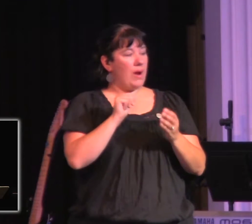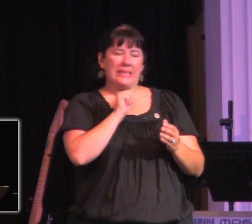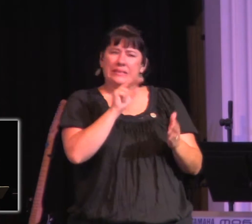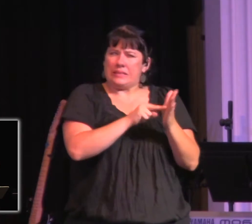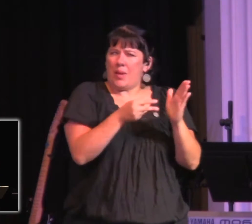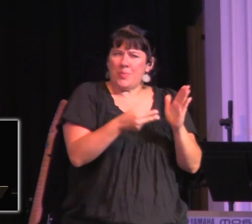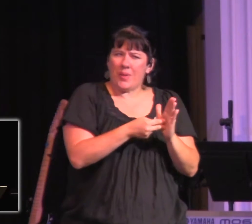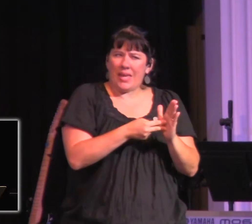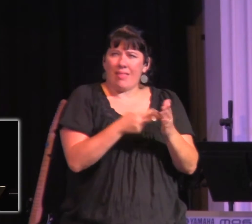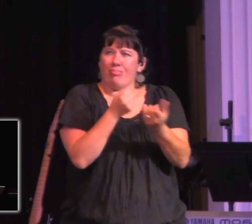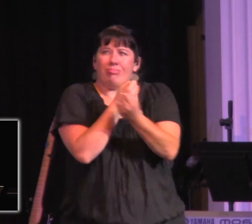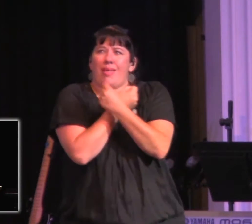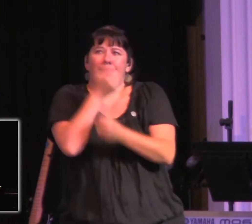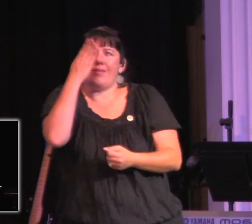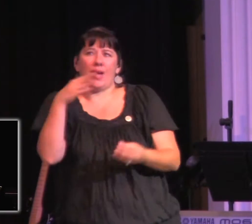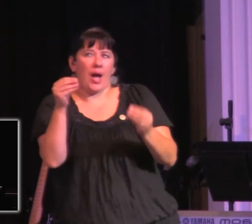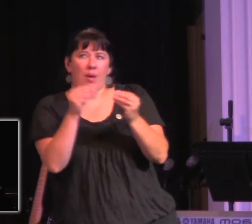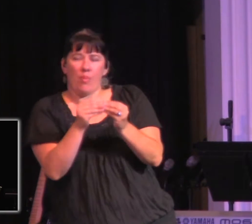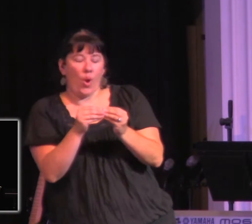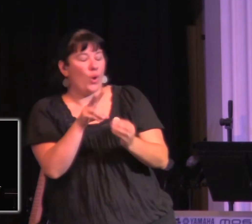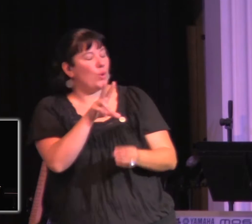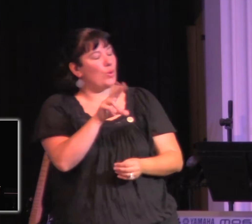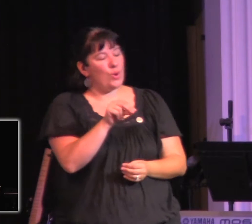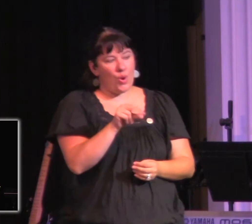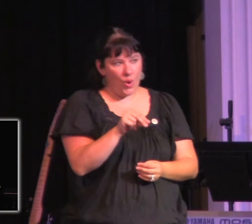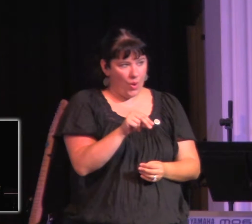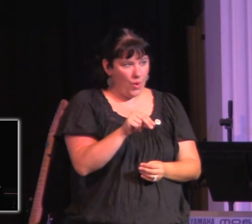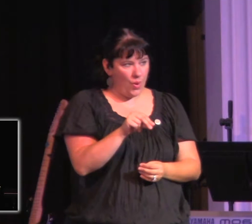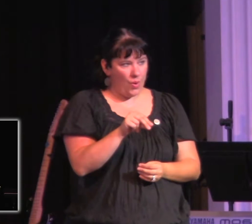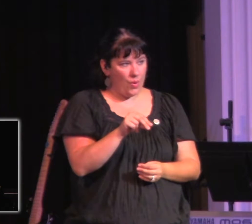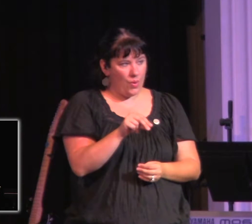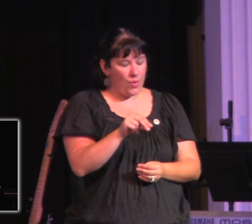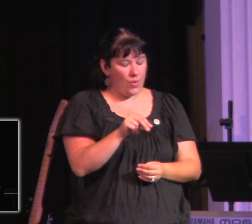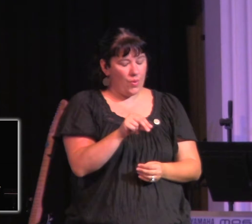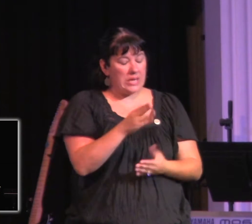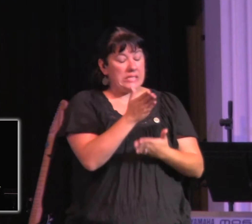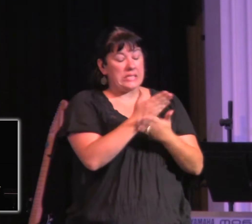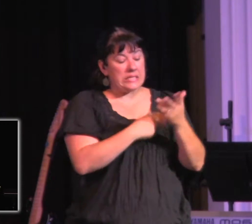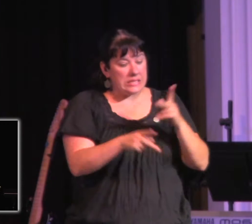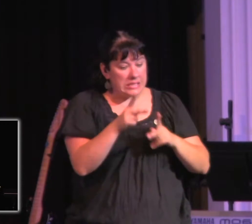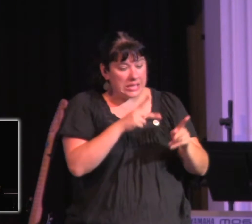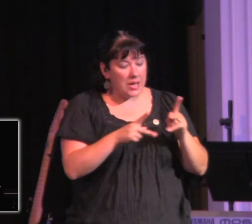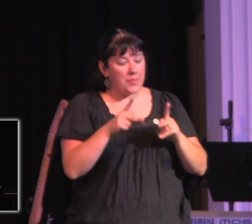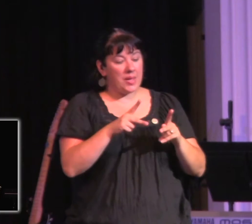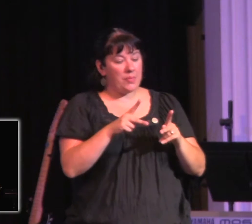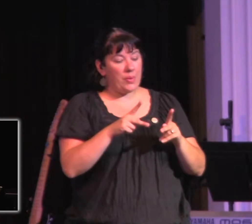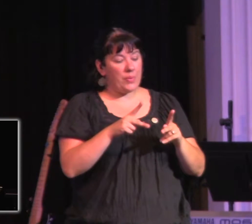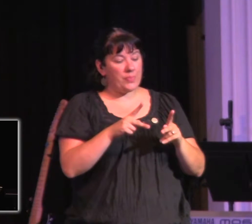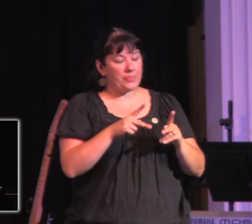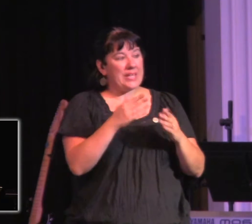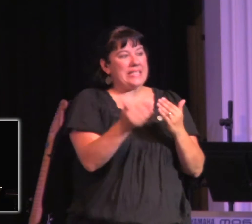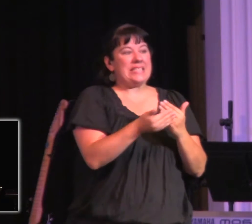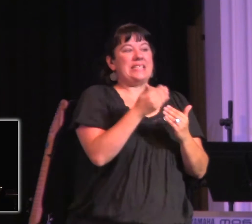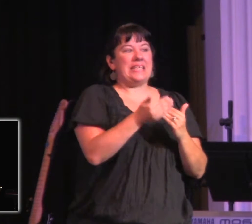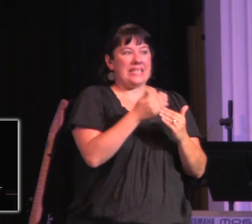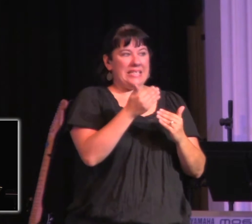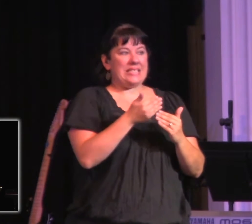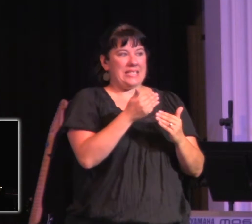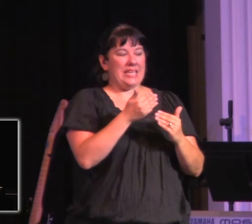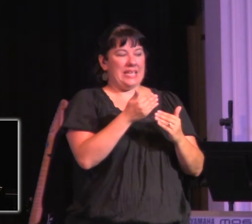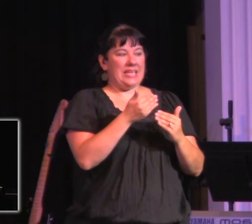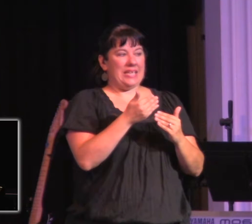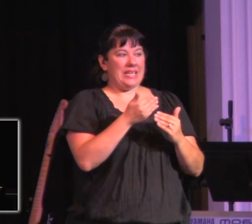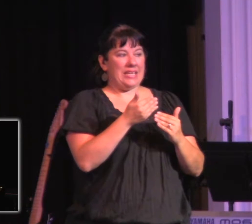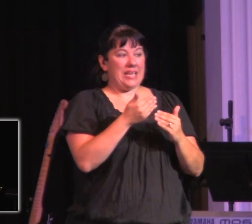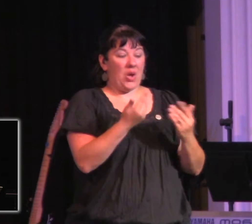more temptation. Why? Because of their brokenness. They're more given to immorality or given to lying